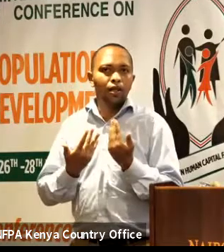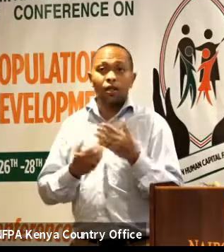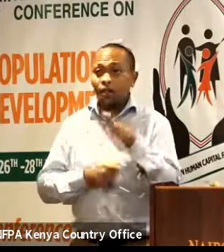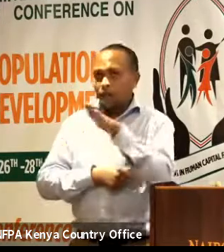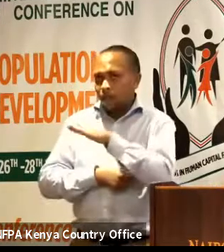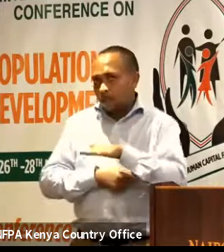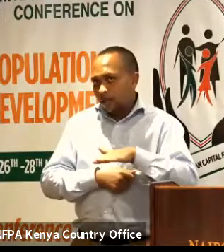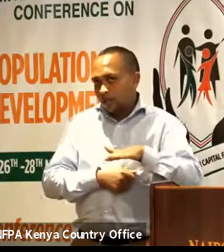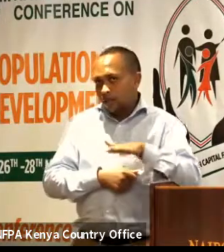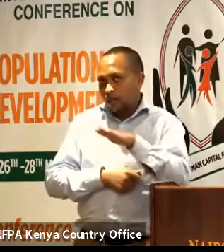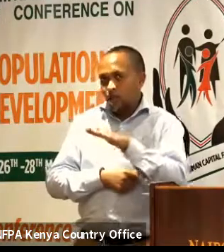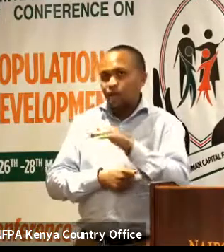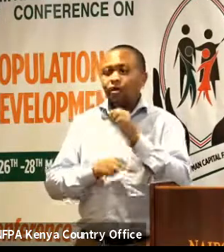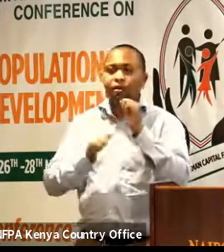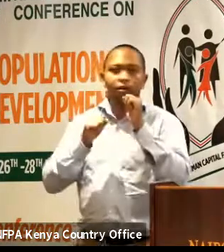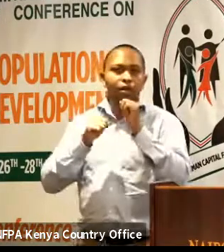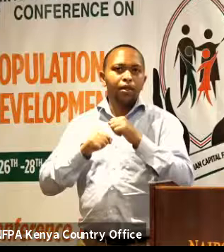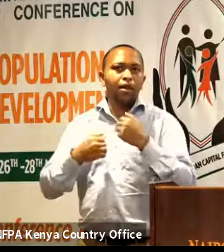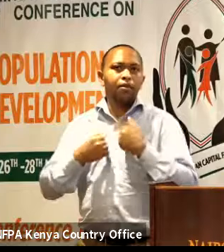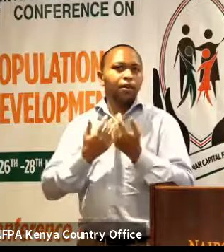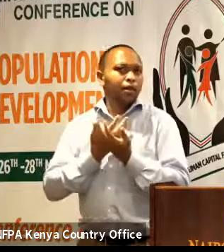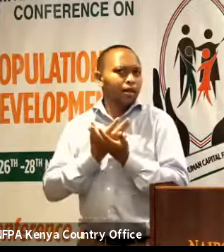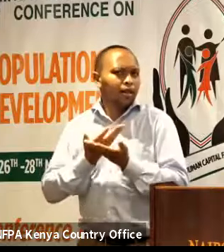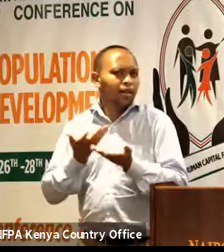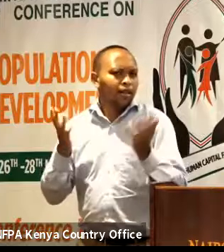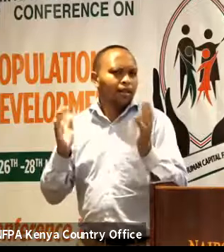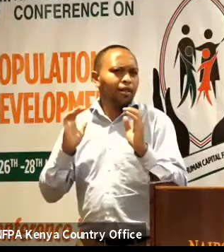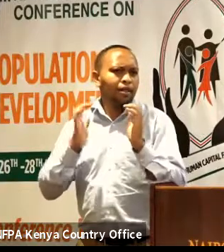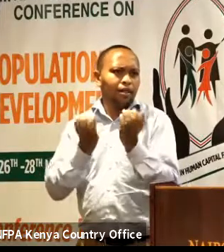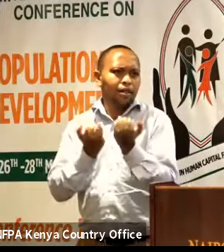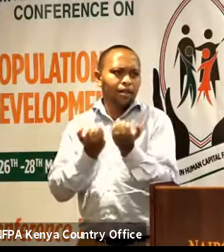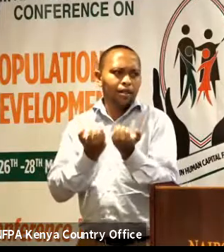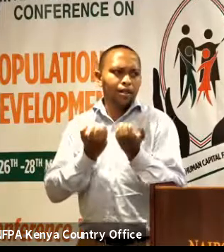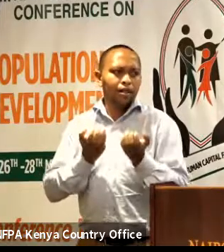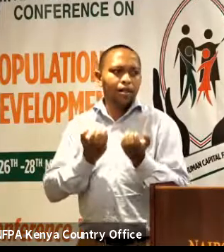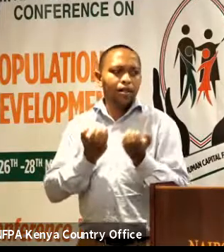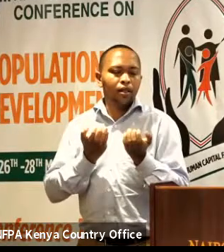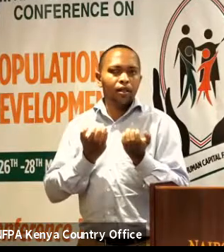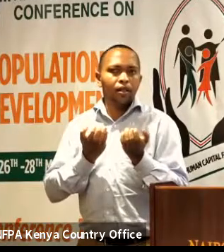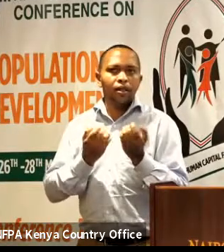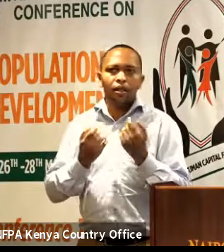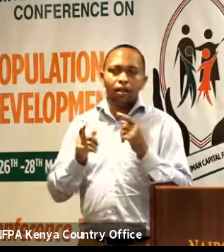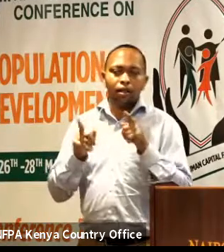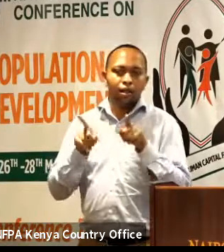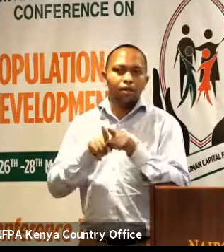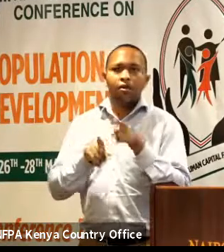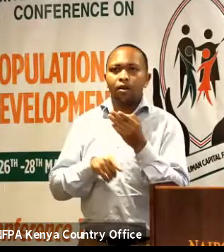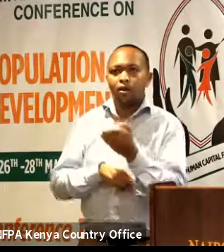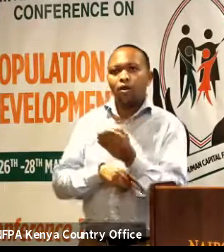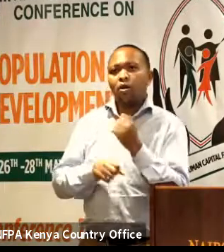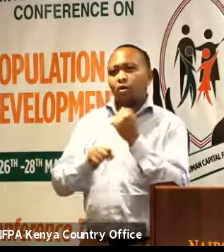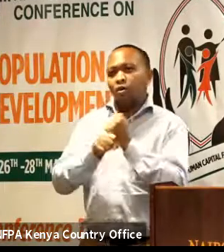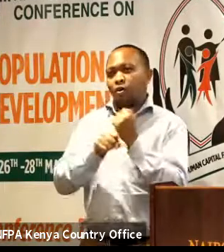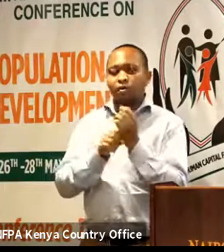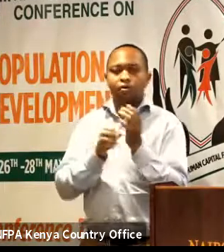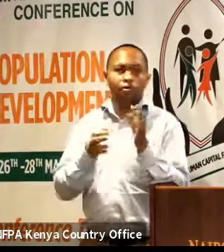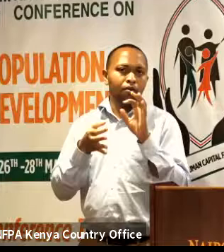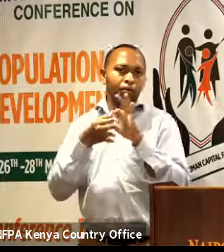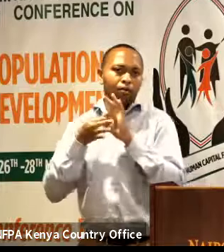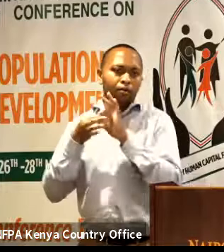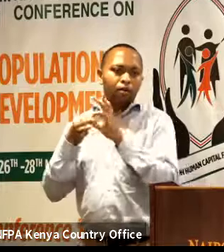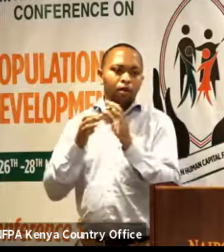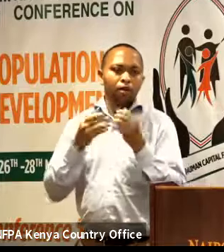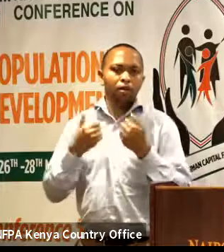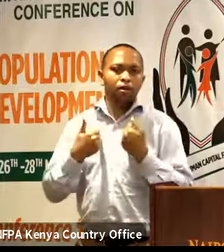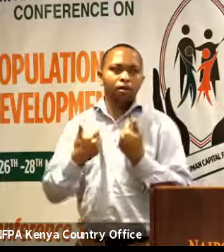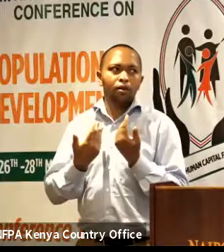have everything we need, and the team that was here, they can put it together and actually make an improvement